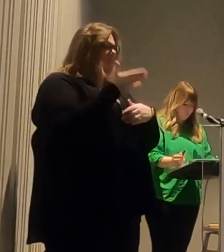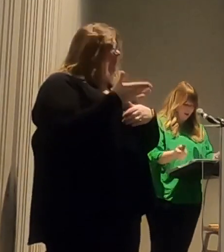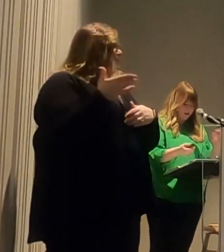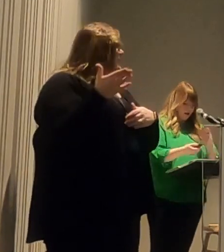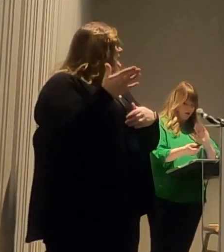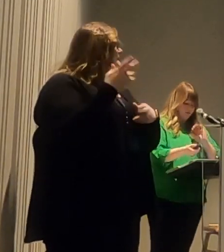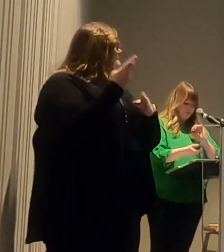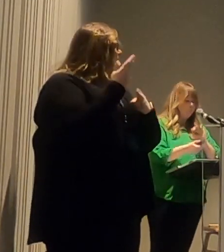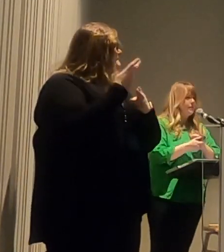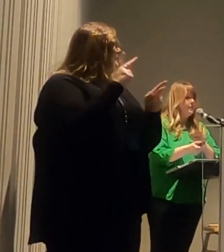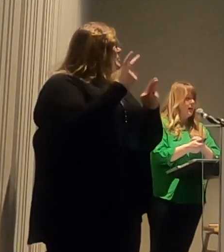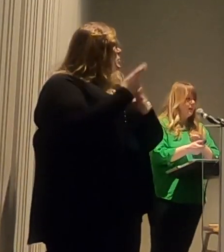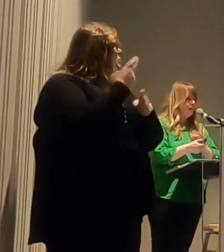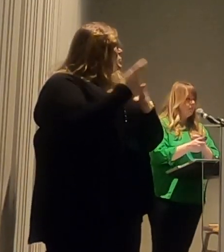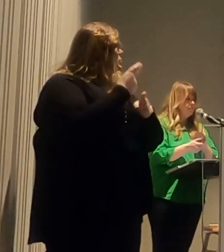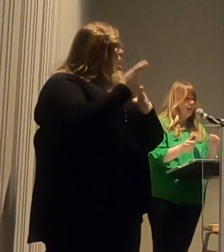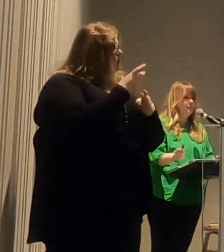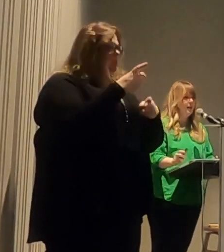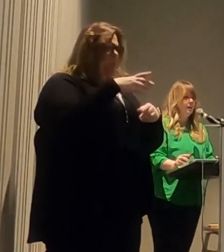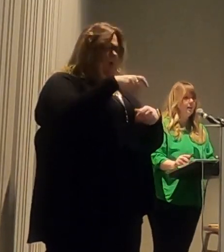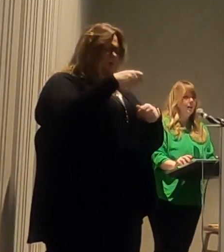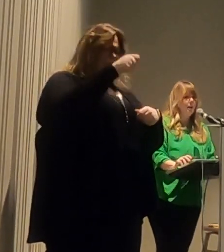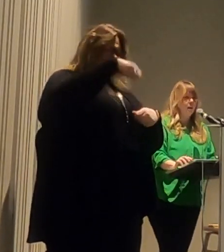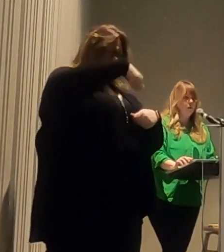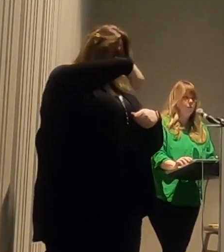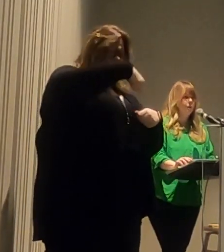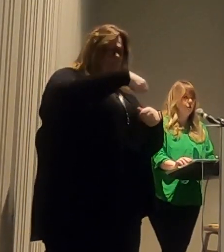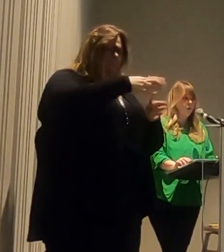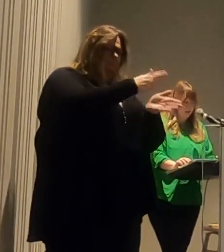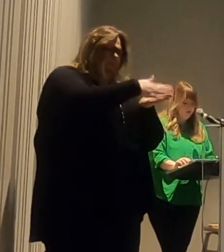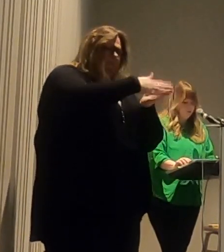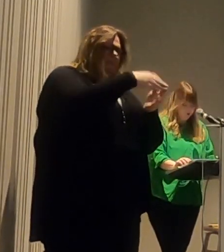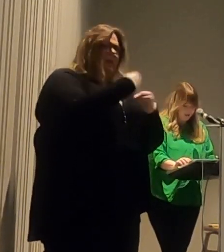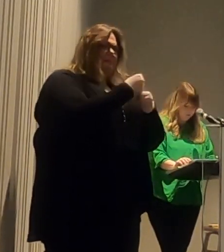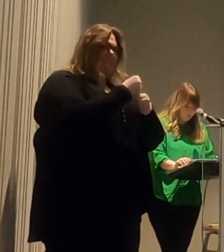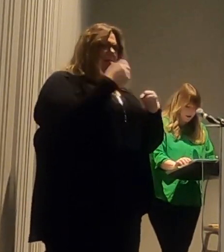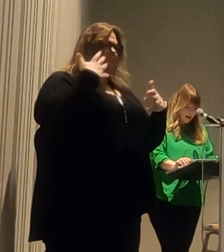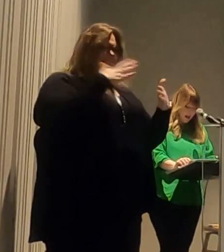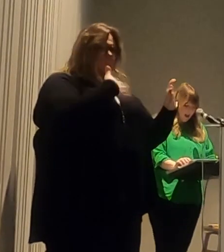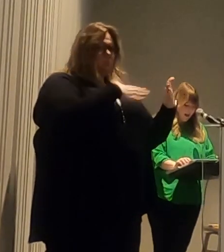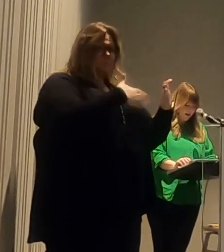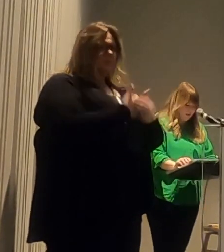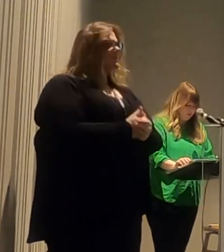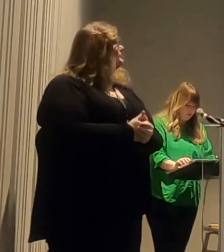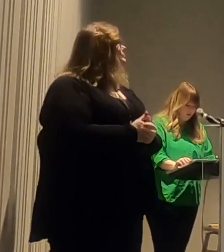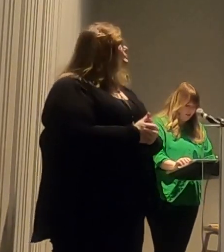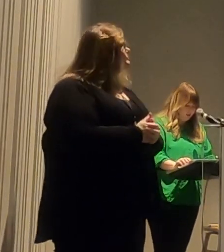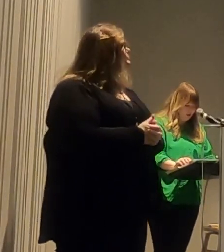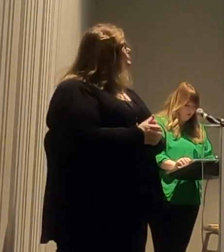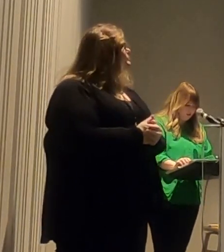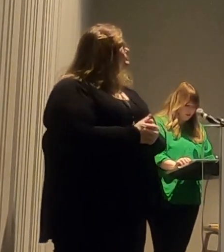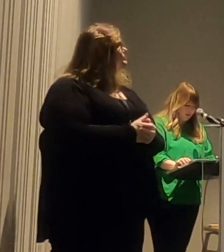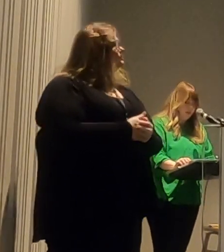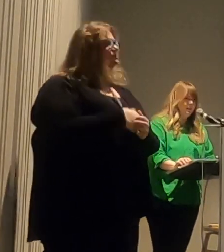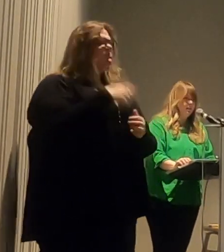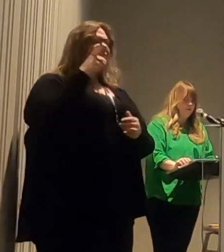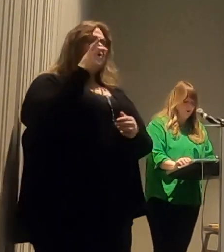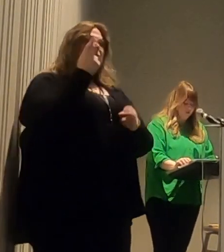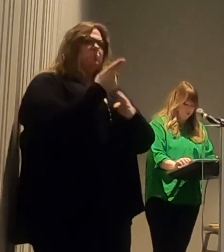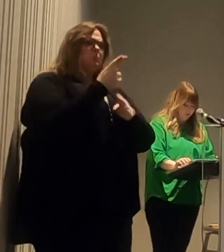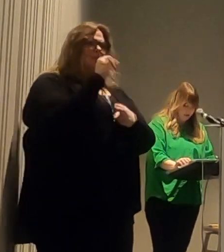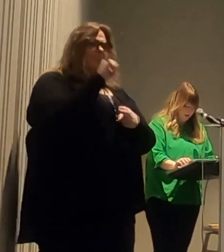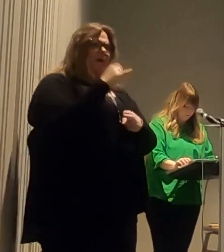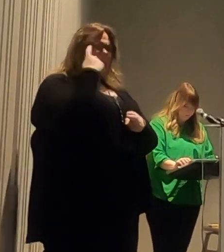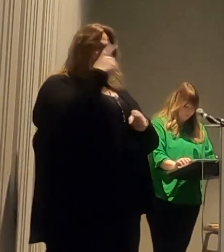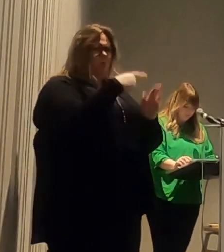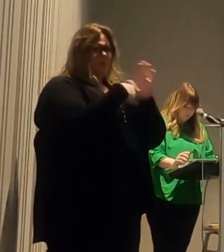instrument that, when put together, banged together, would create music. And so he used these as a symbol